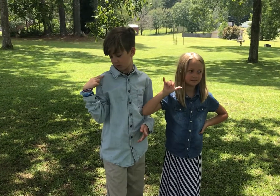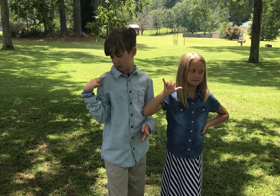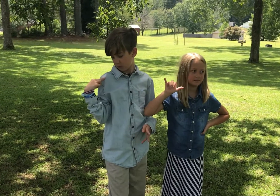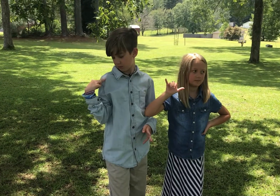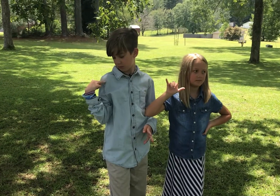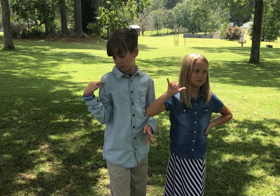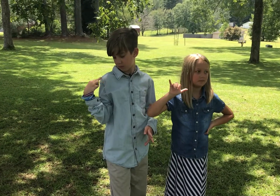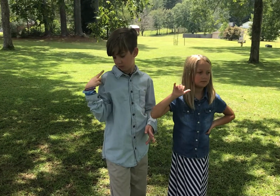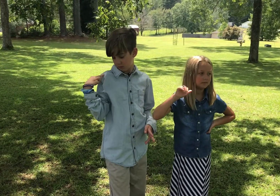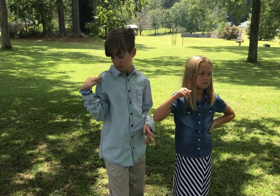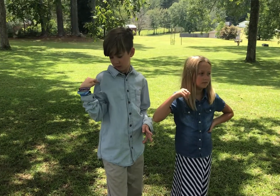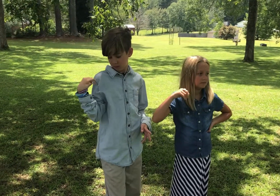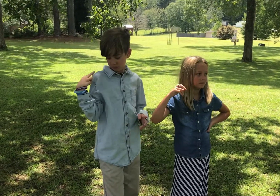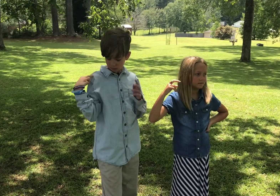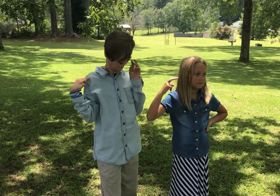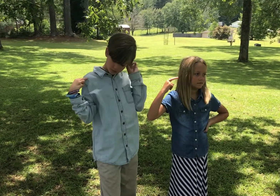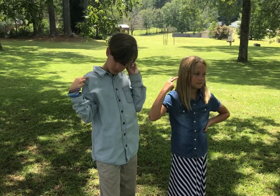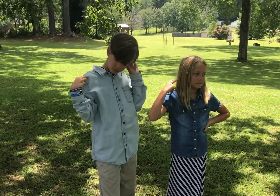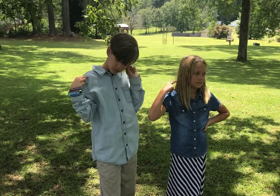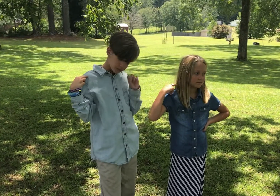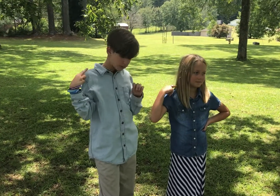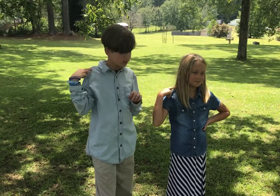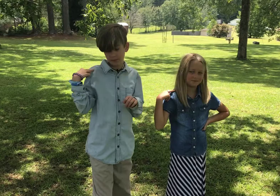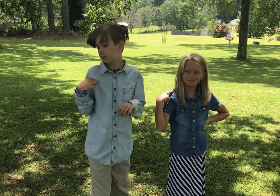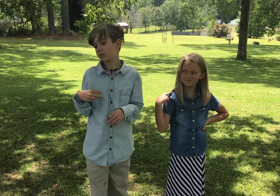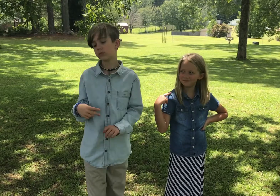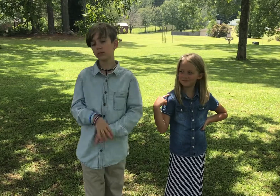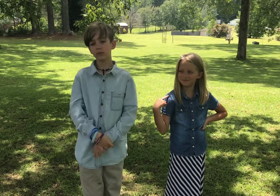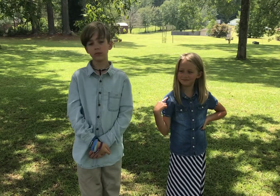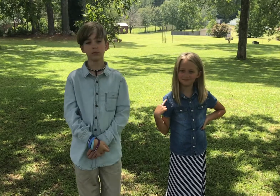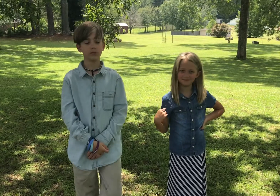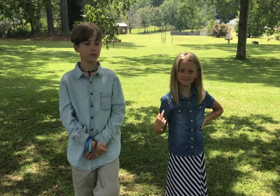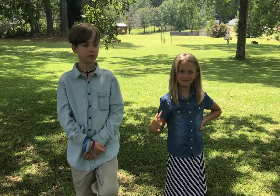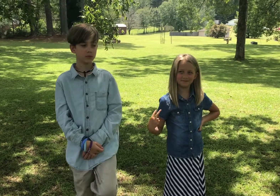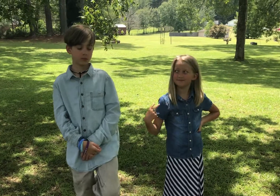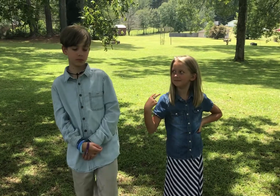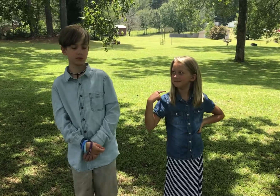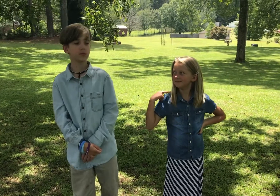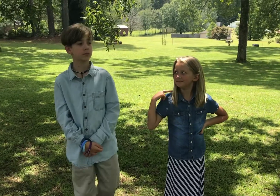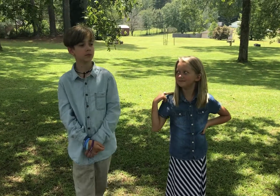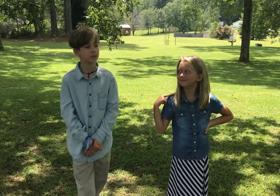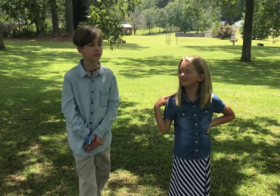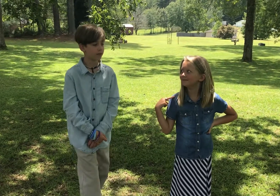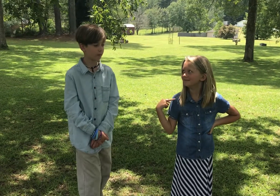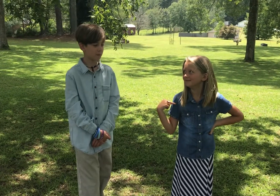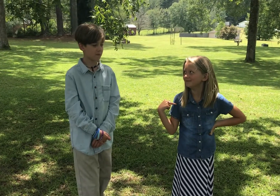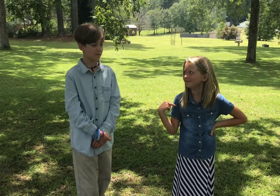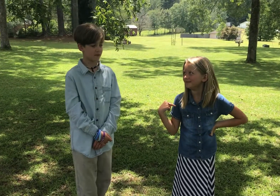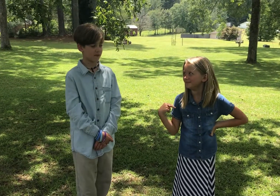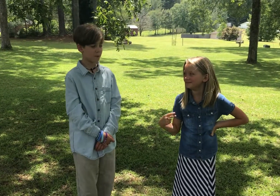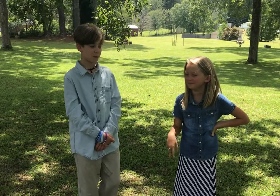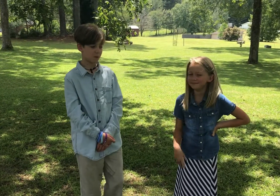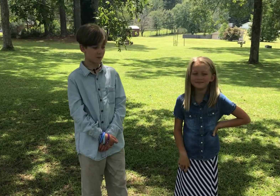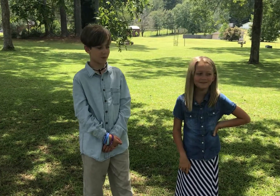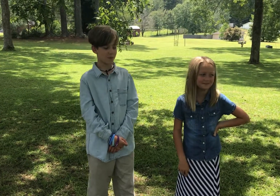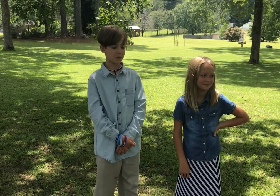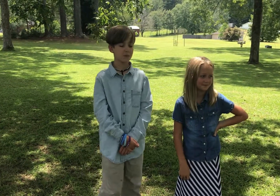the stripes on his soldier's uniform would have had as a general. So that's the sign for George Washington from our timeline song. So we're just going to use